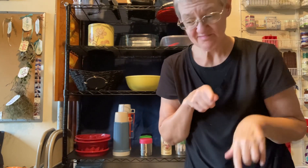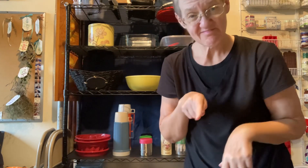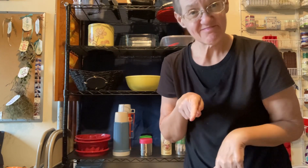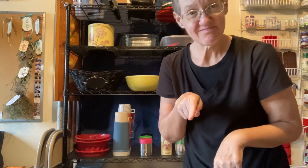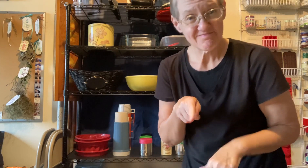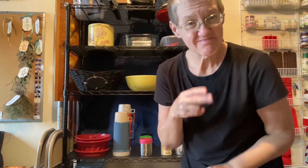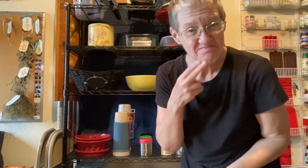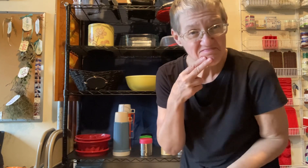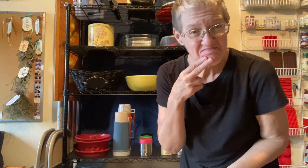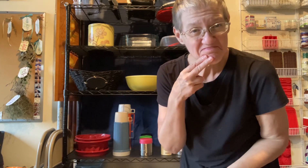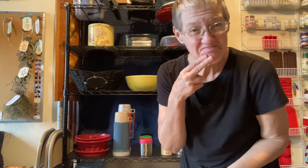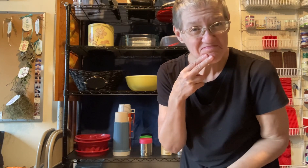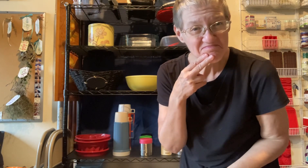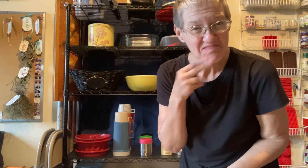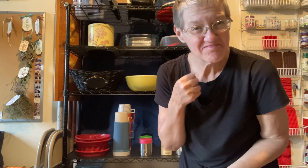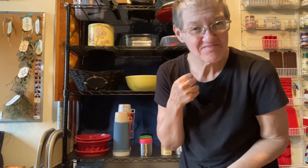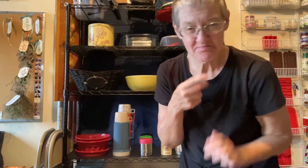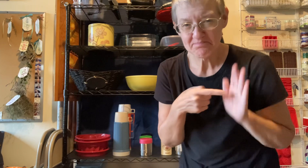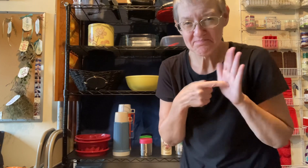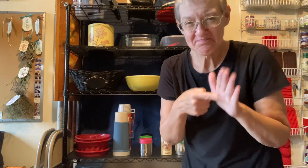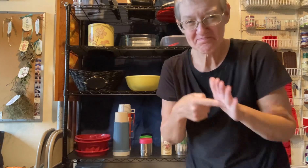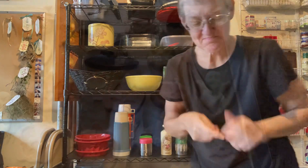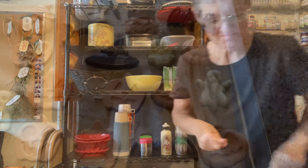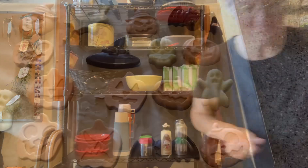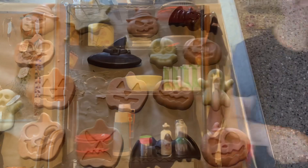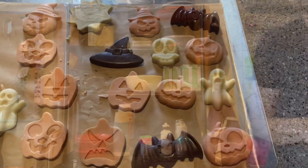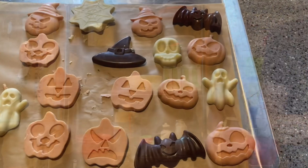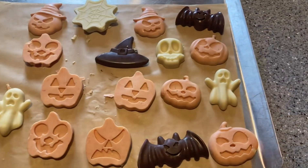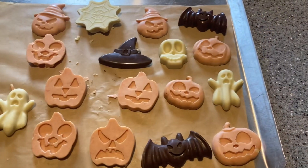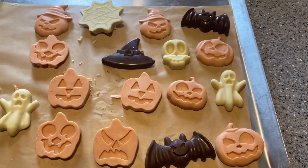But I think they're cute. Let me show you.